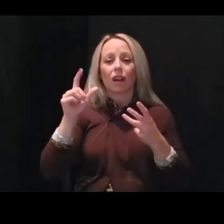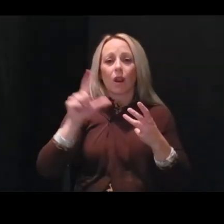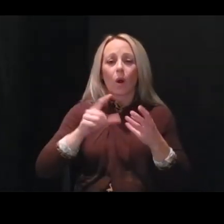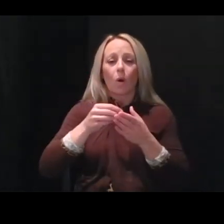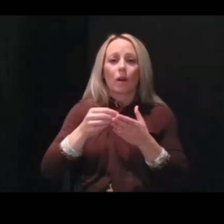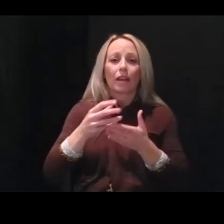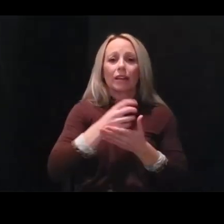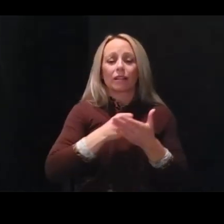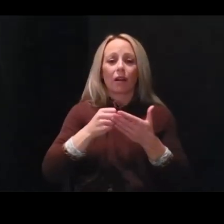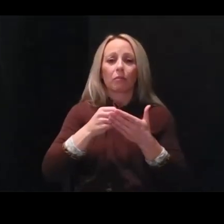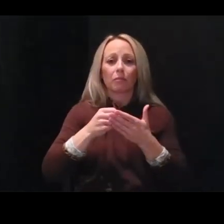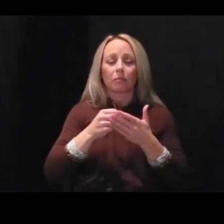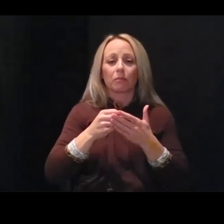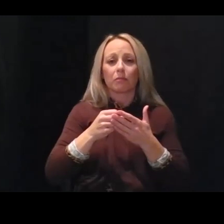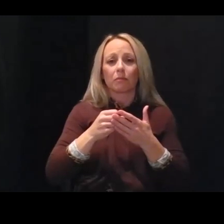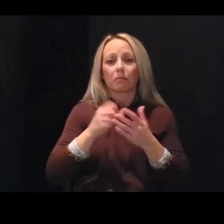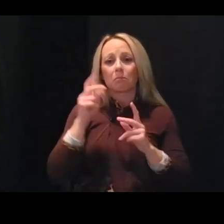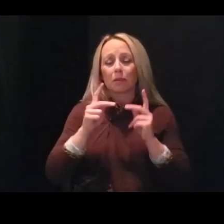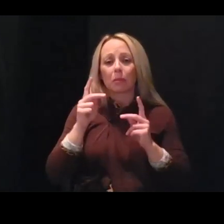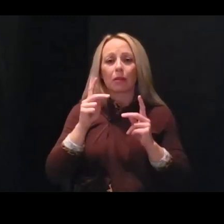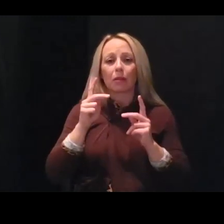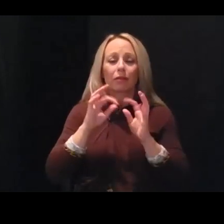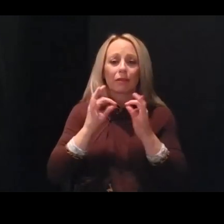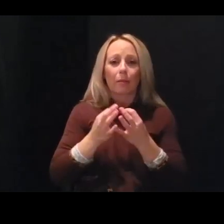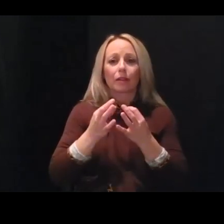more at risk for exposure to a virus that is spreading.